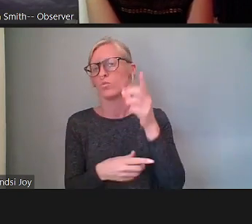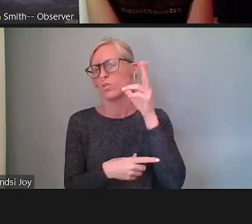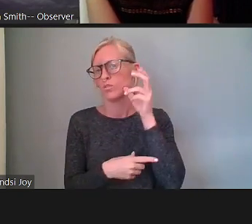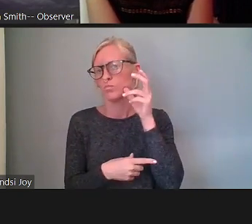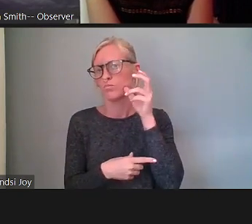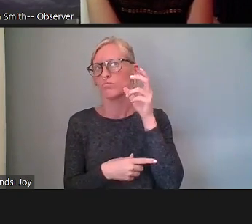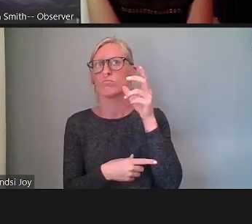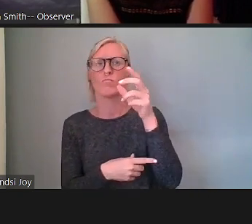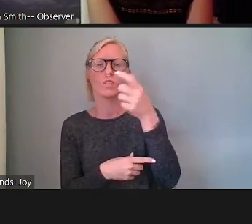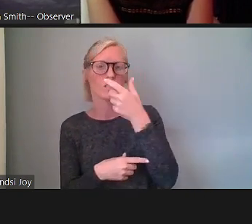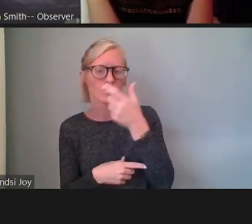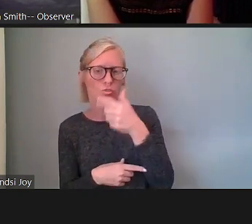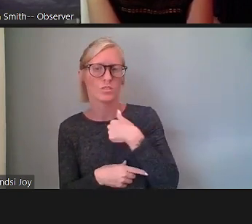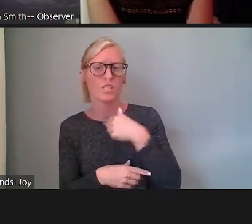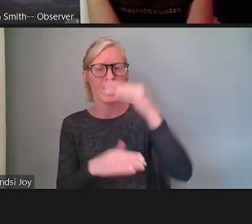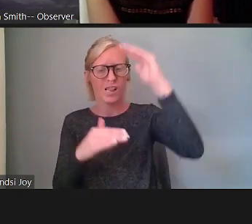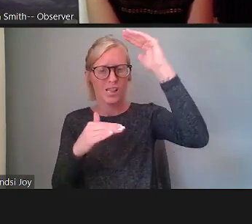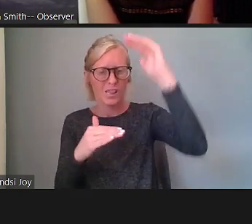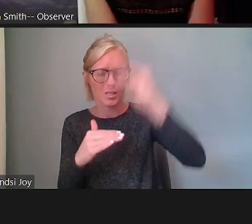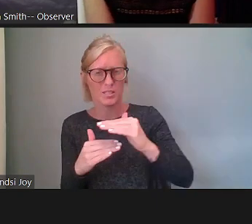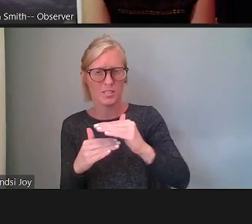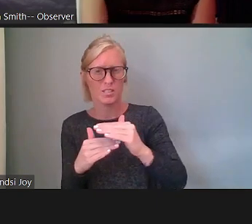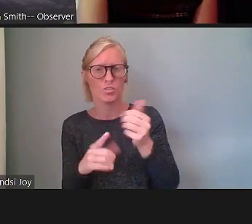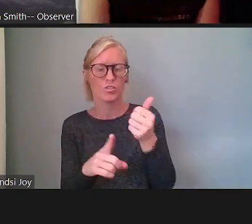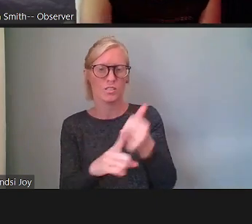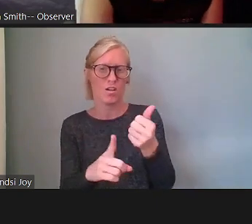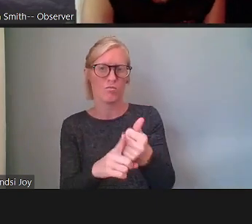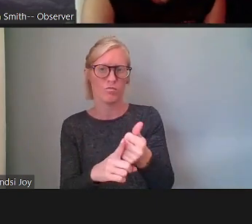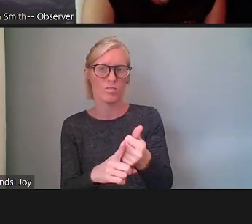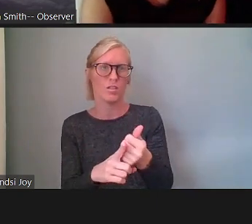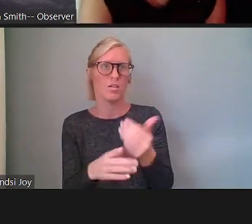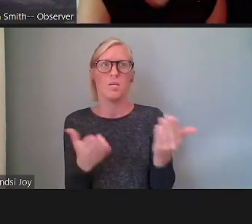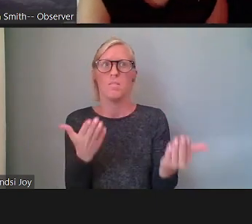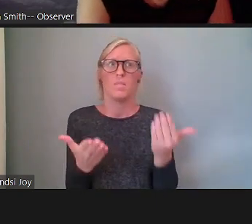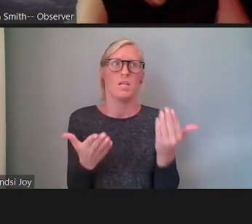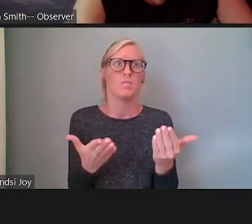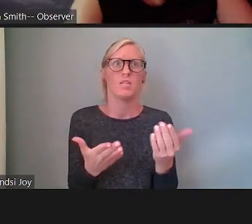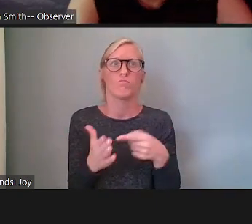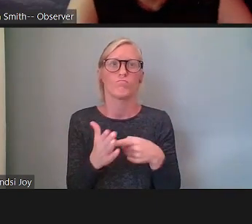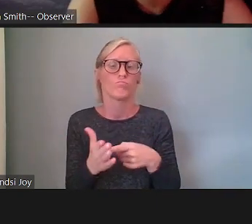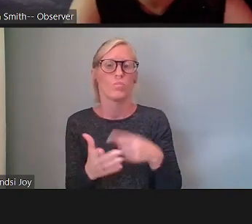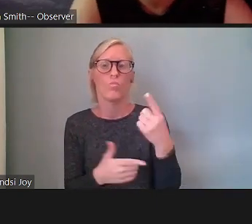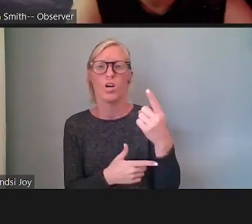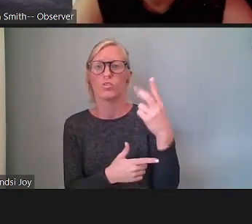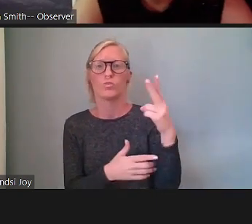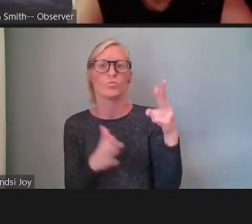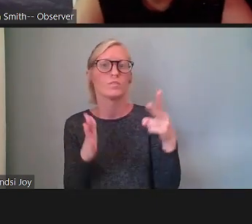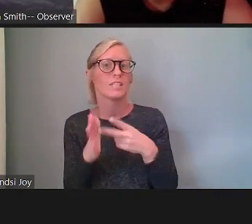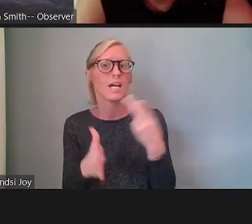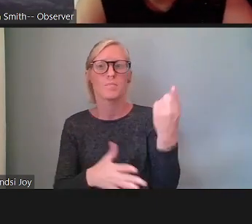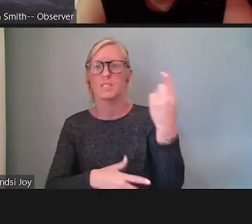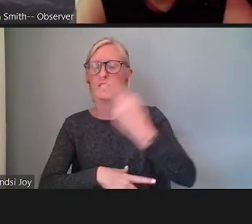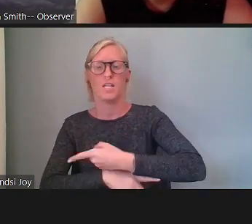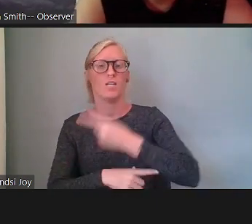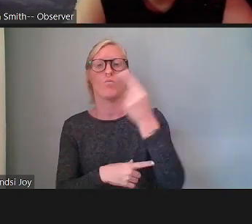even consider setting a target to limit yourself, for example, 1 to 2 times a day